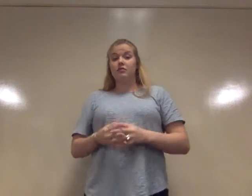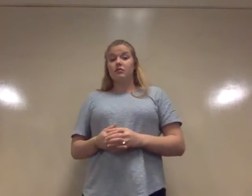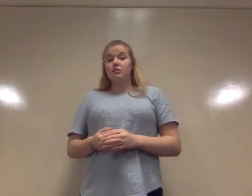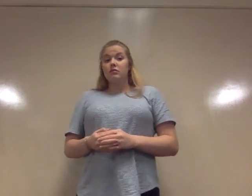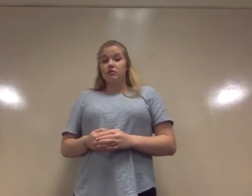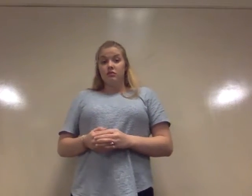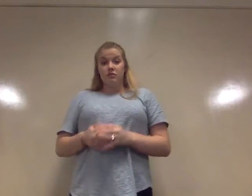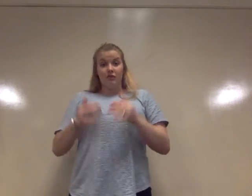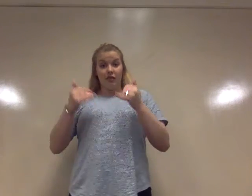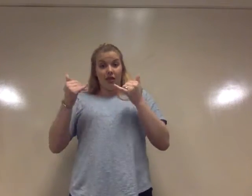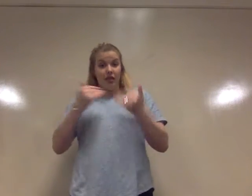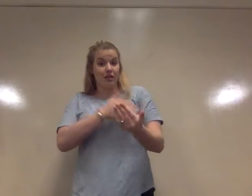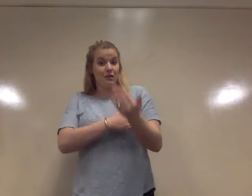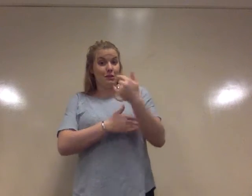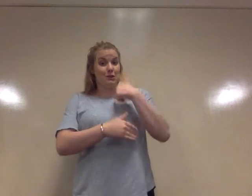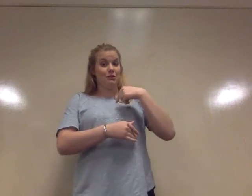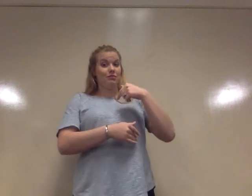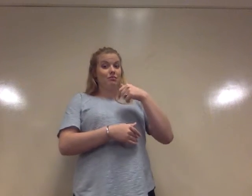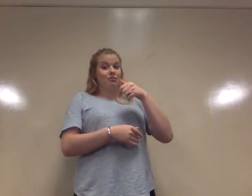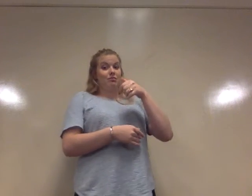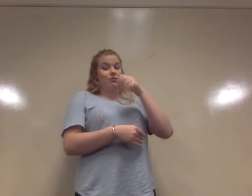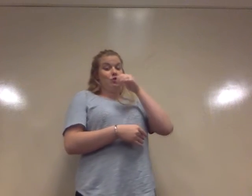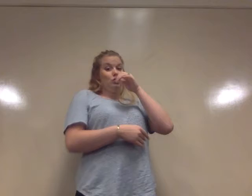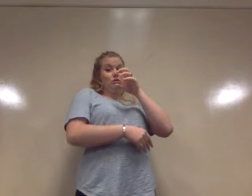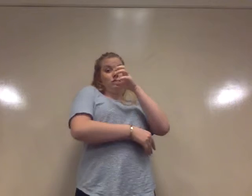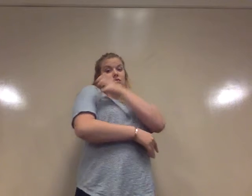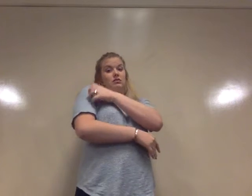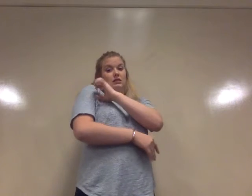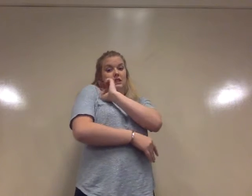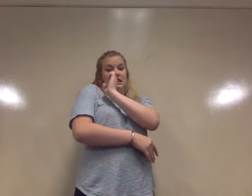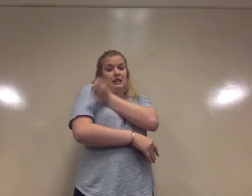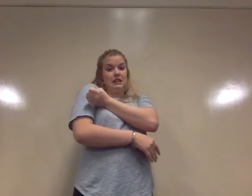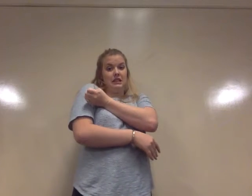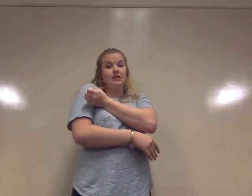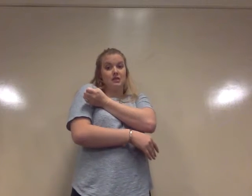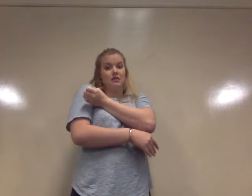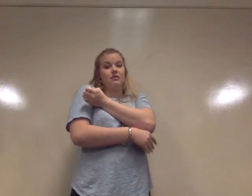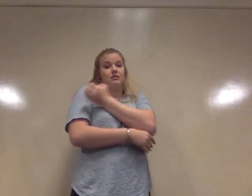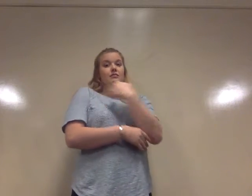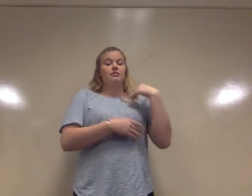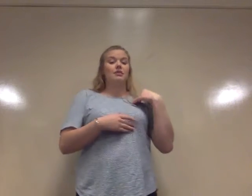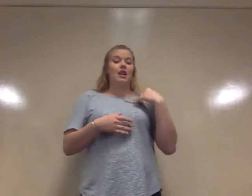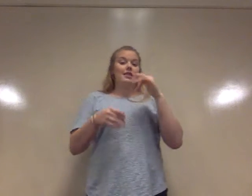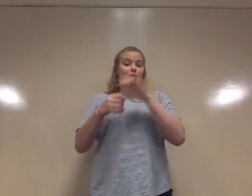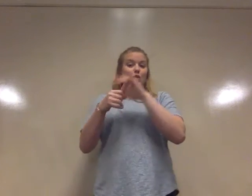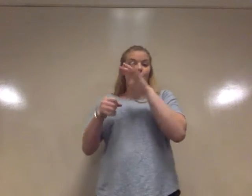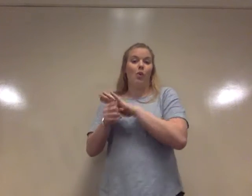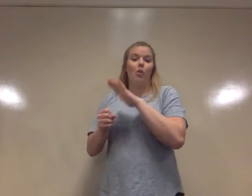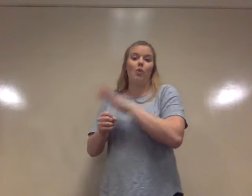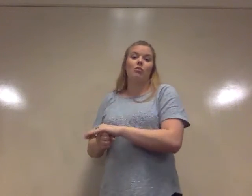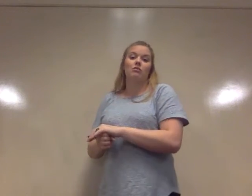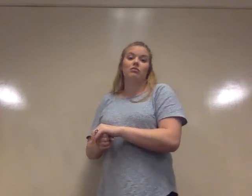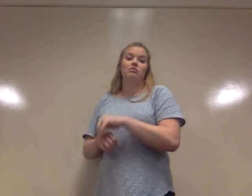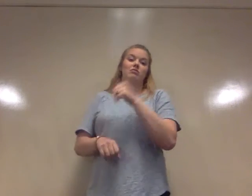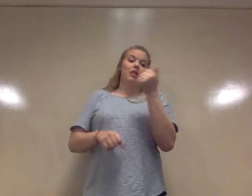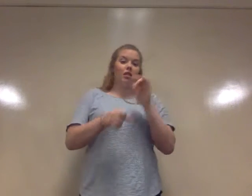these 2 Red Bulls. I also had a 12-ounce Coke and another half of a 12-ounce Coke. I